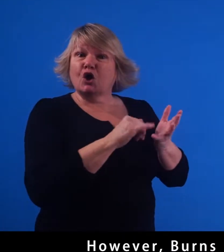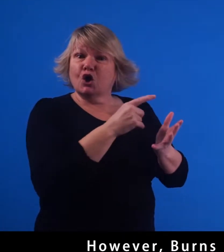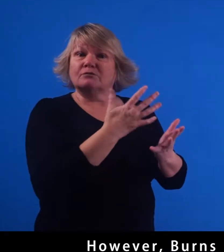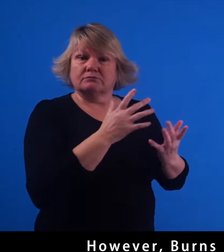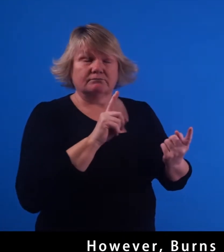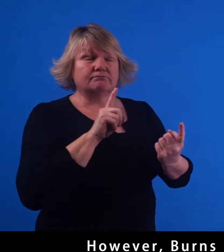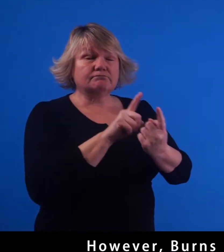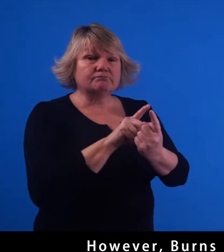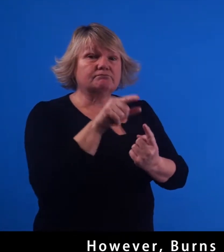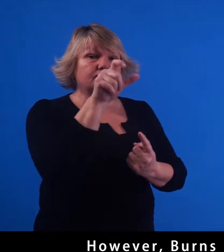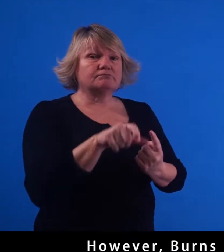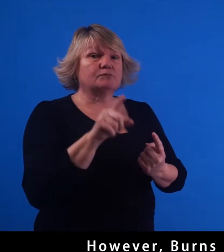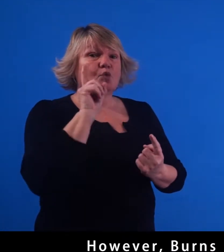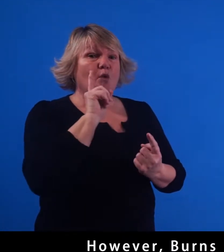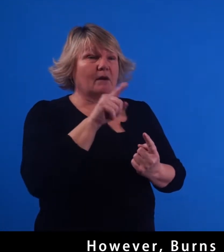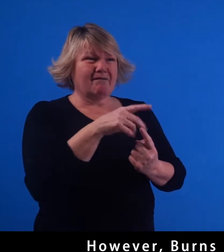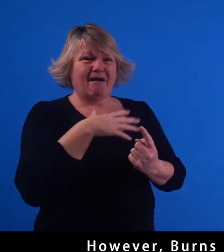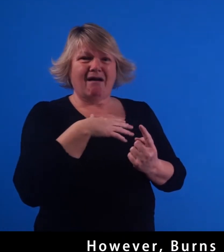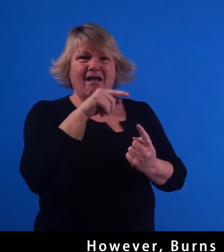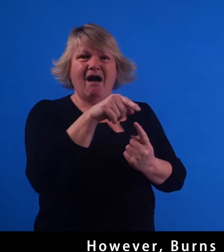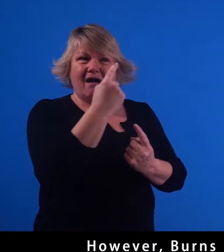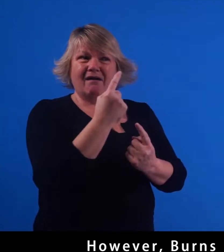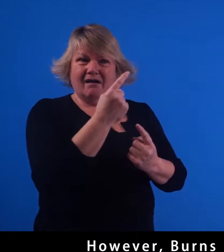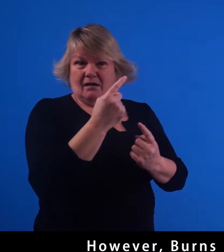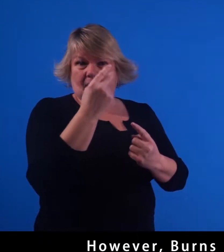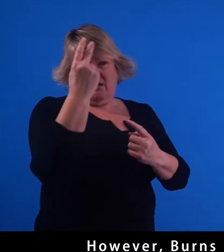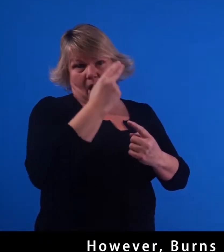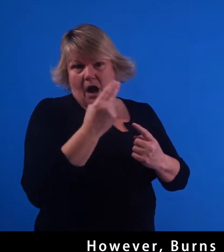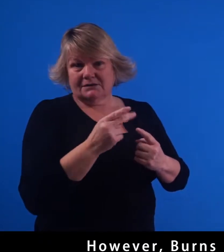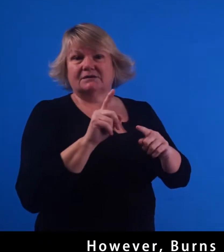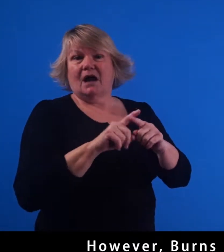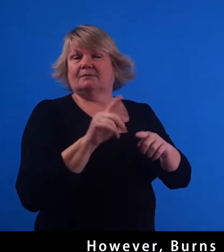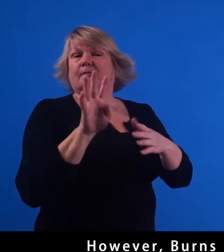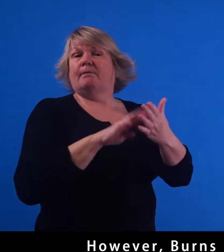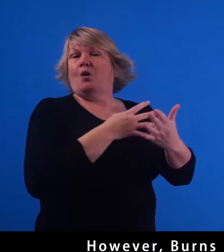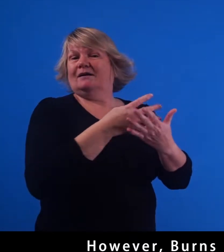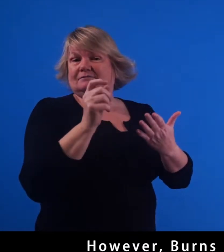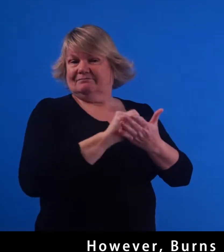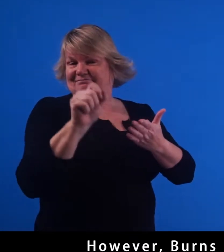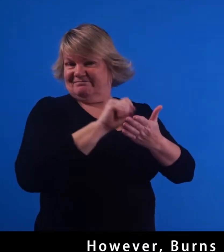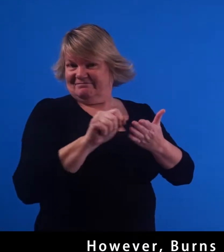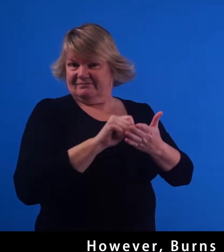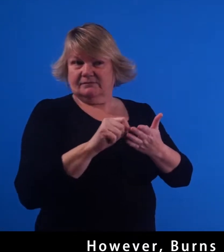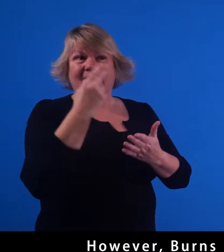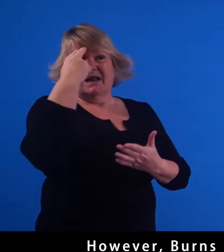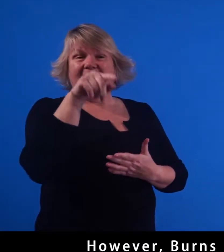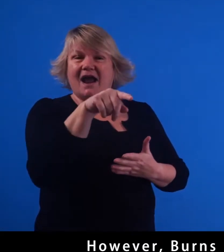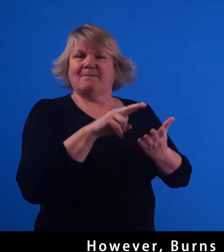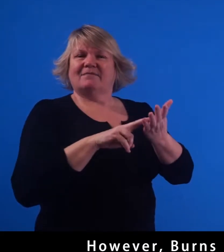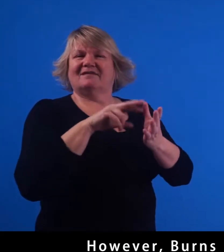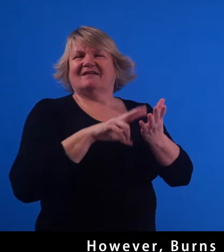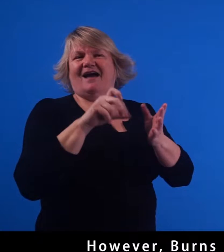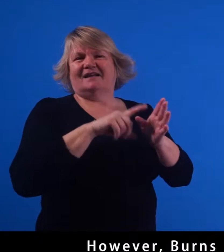However, Burns did meet a woman he did like. Artist and poet Nancy